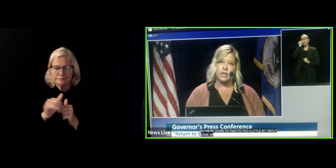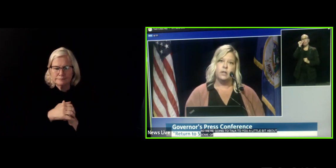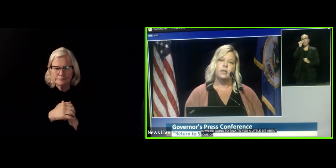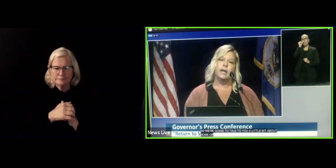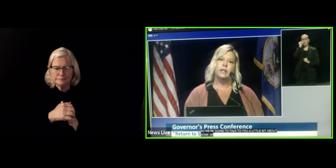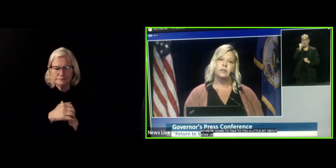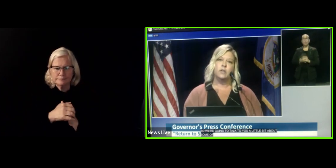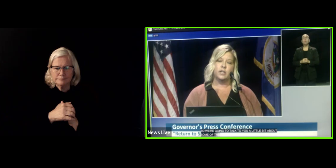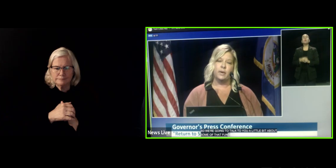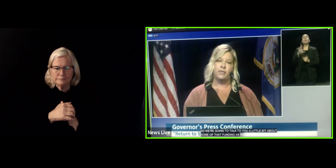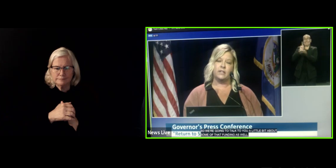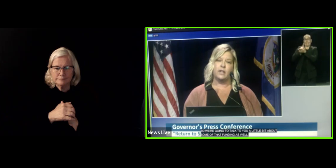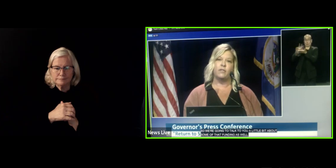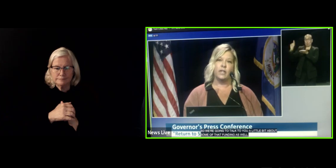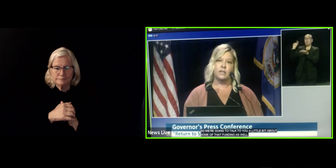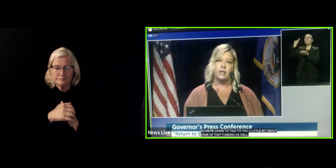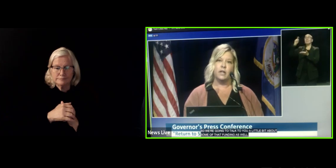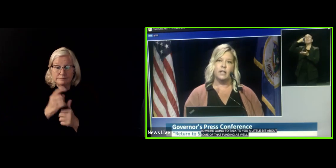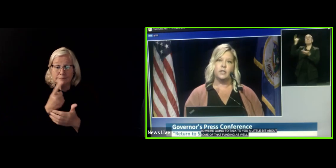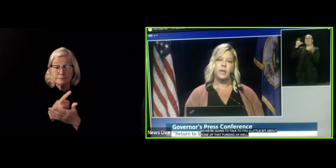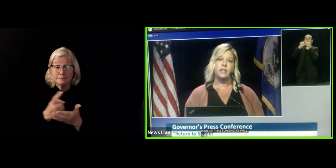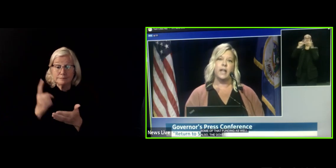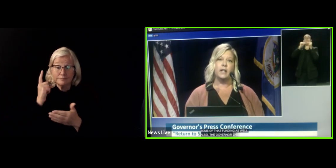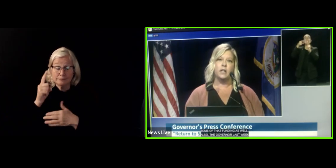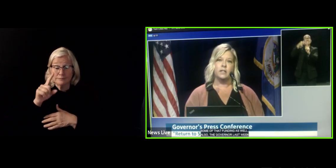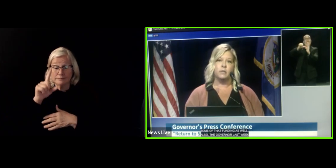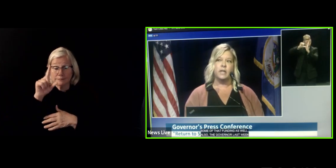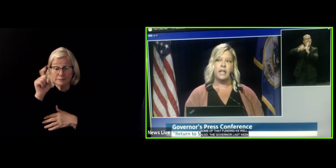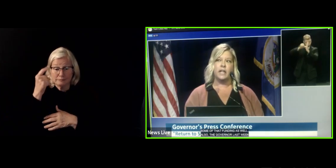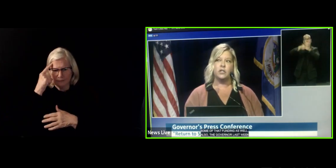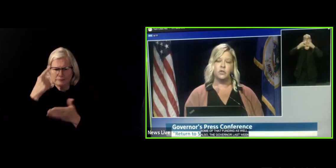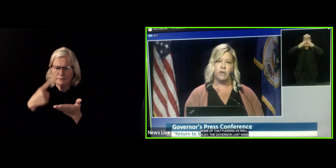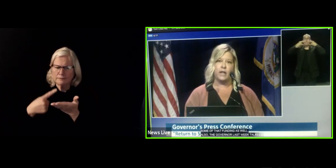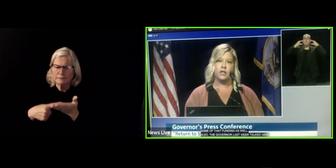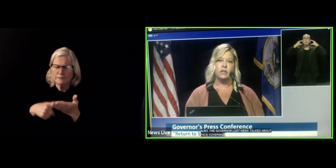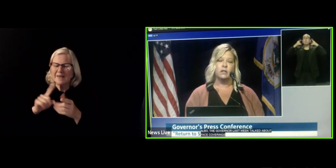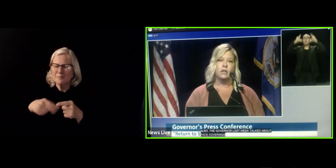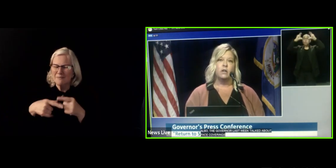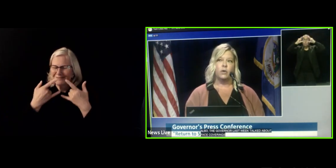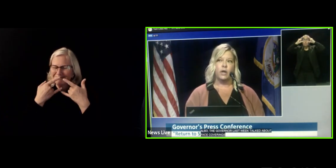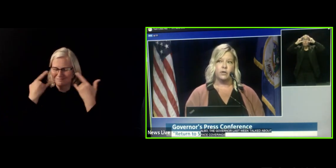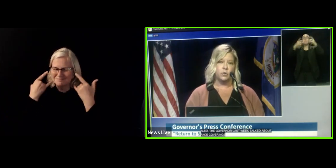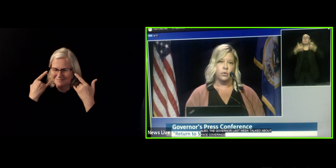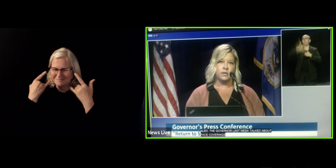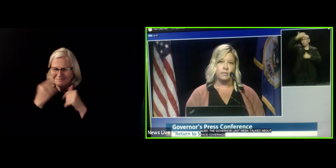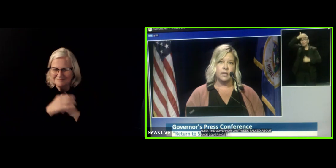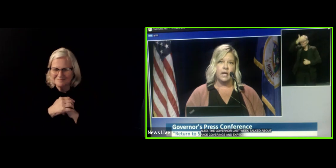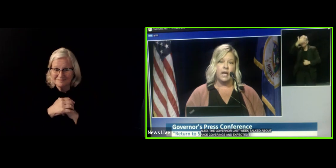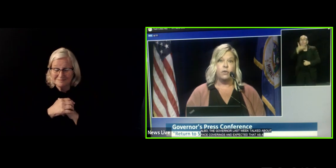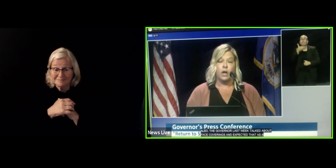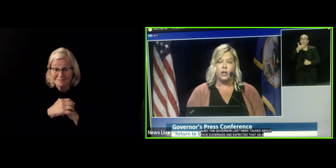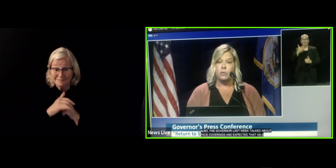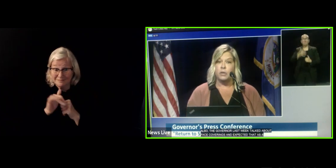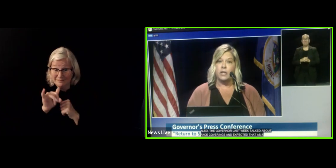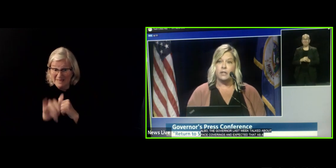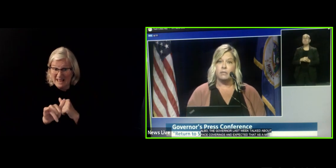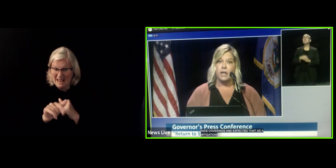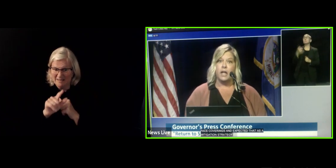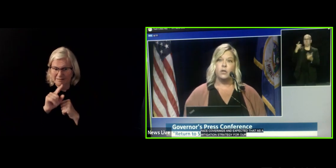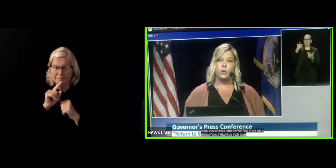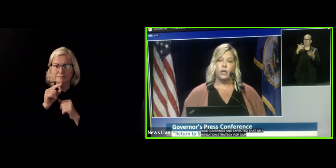week talked about face coverings and expected that as a mitigation strategy for our schools and for our